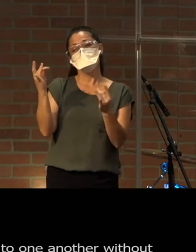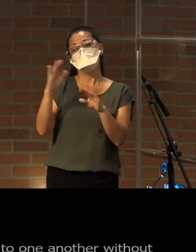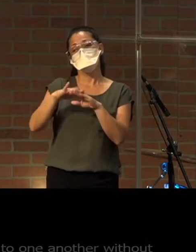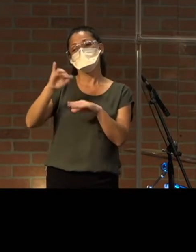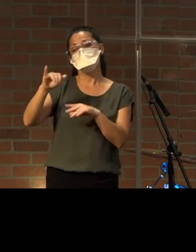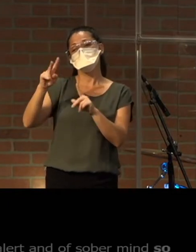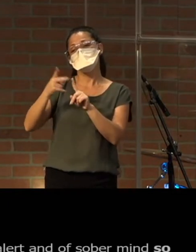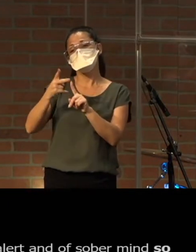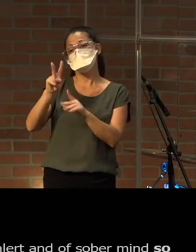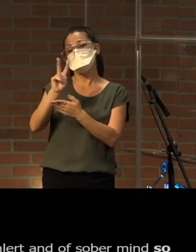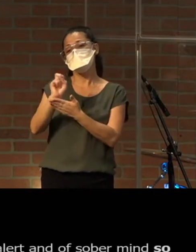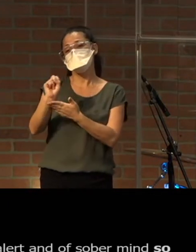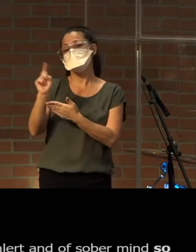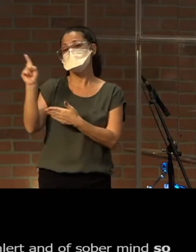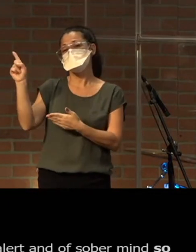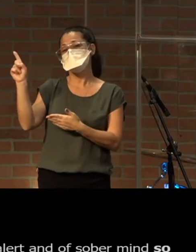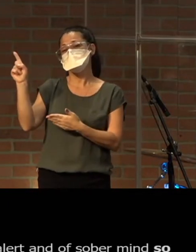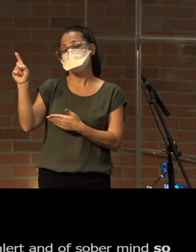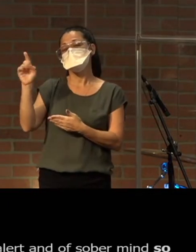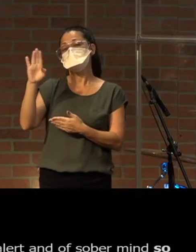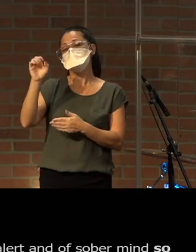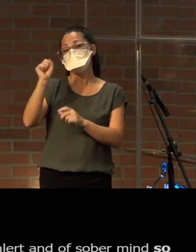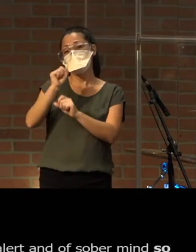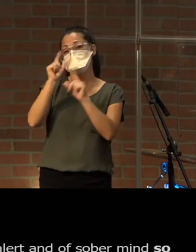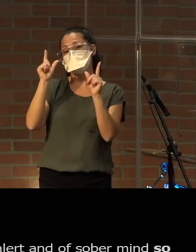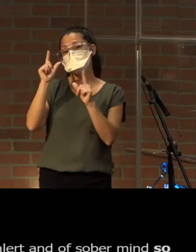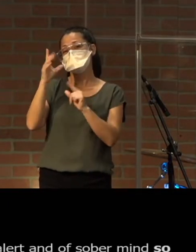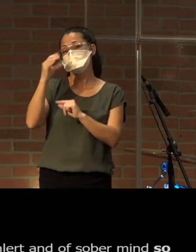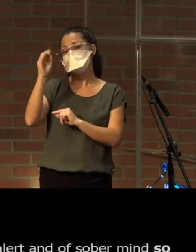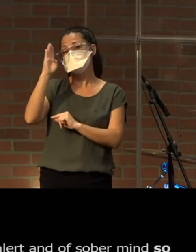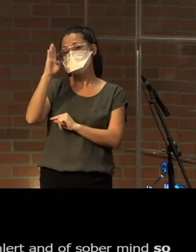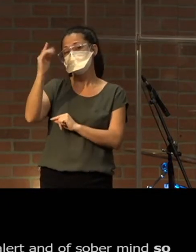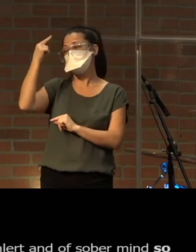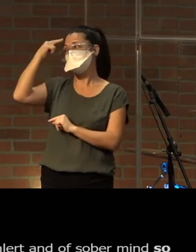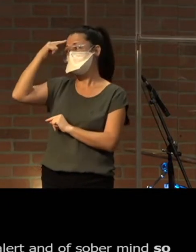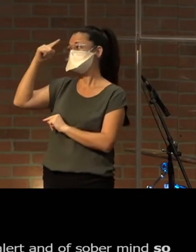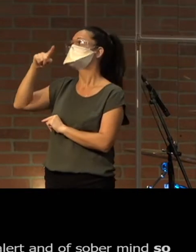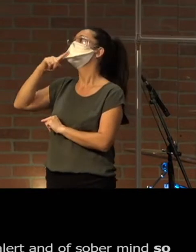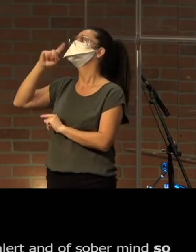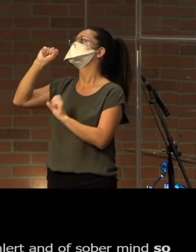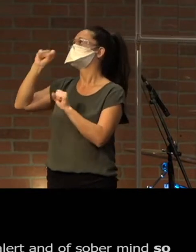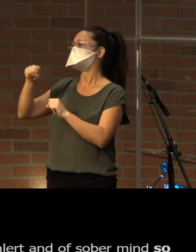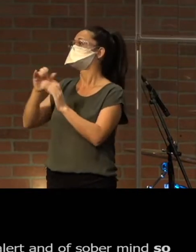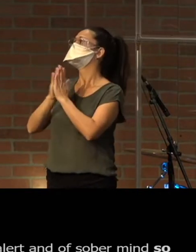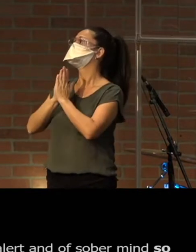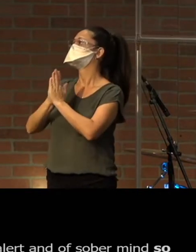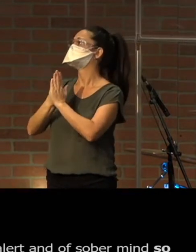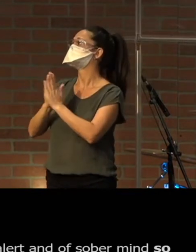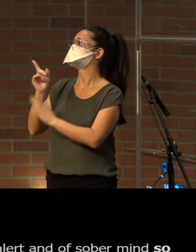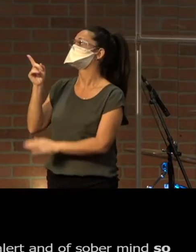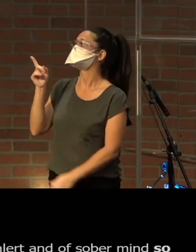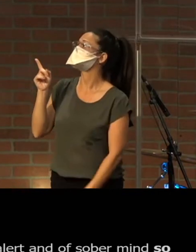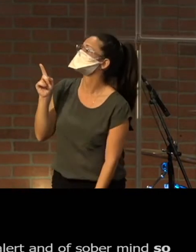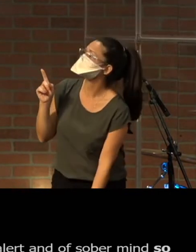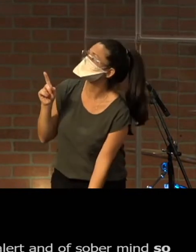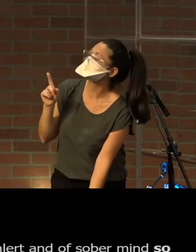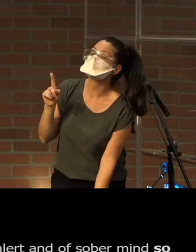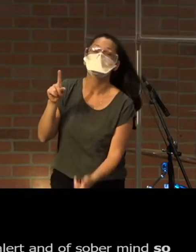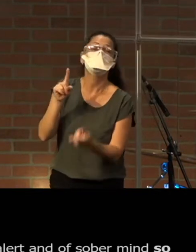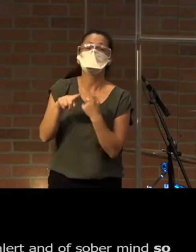therefore, be alert and of sober mind so that you may pray. And what Peter